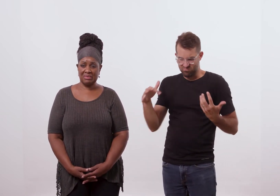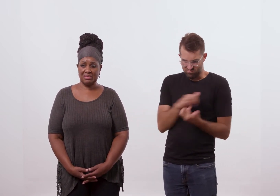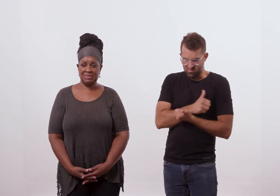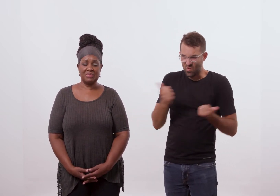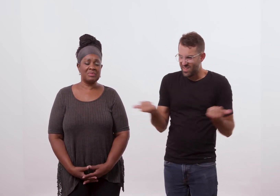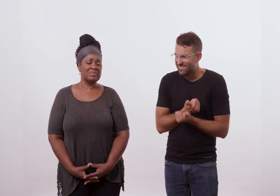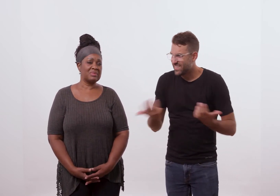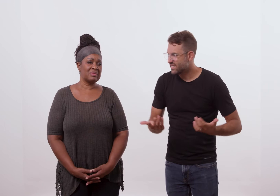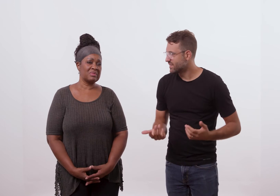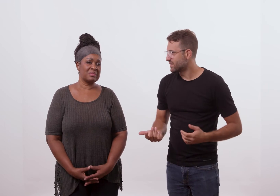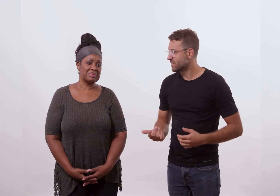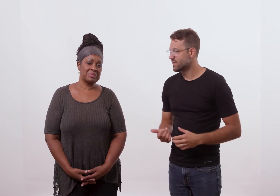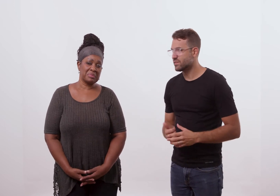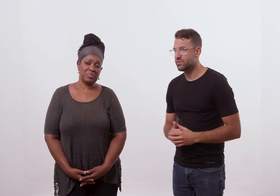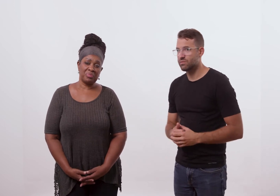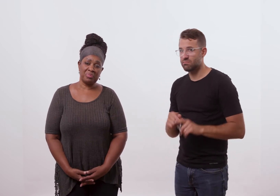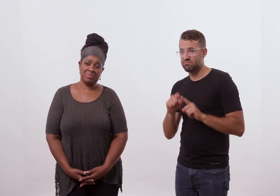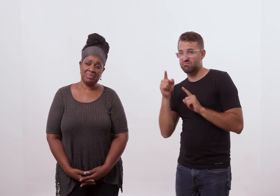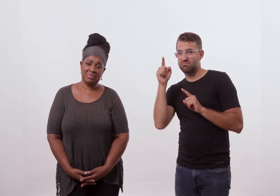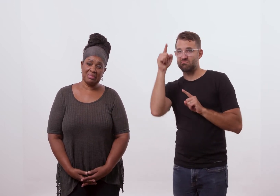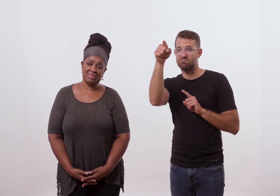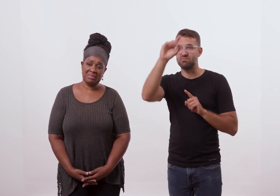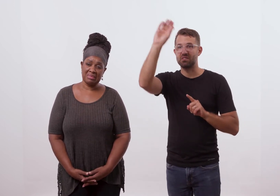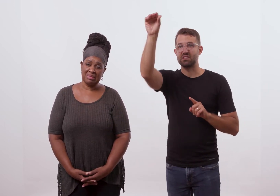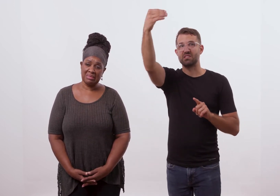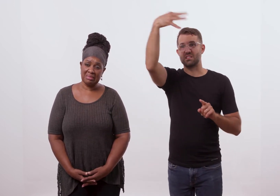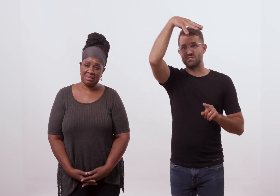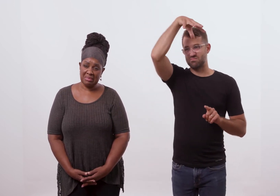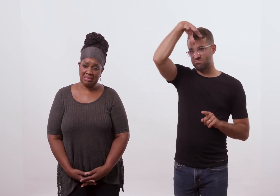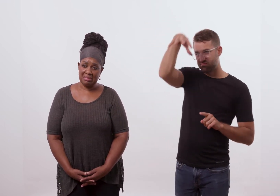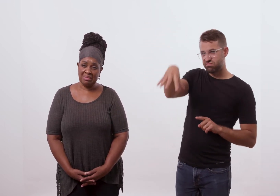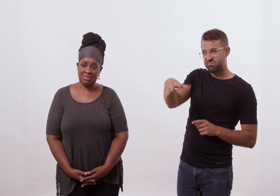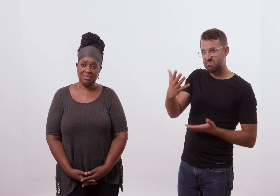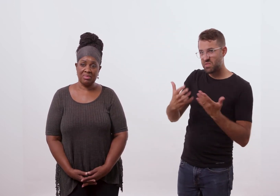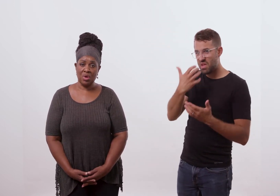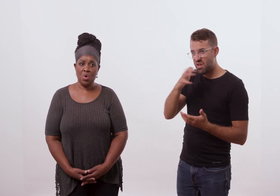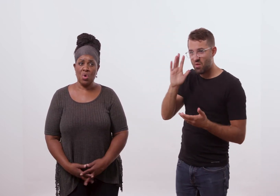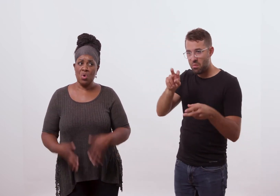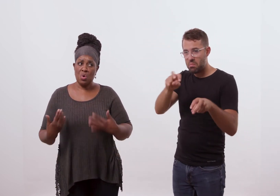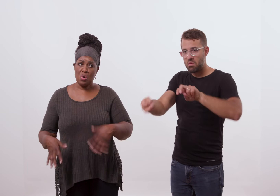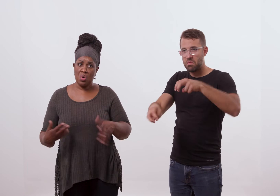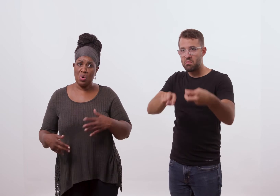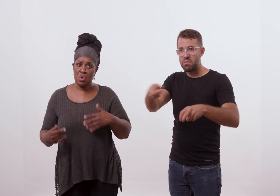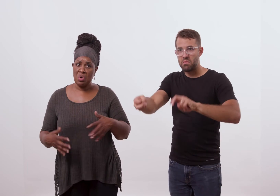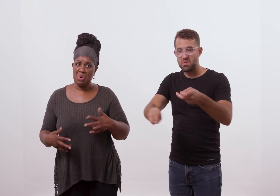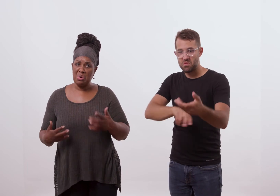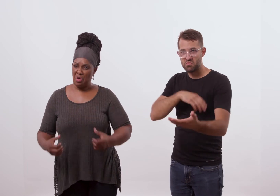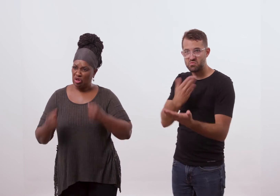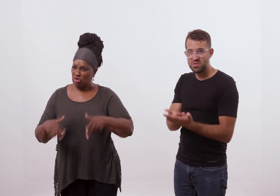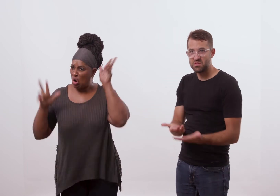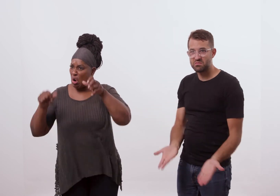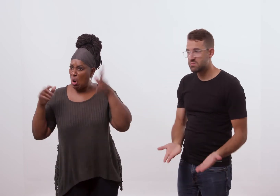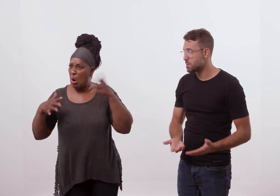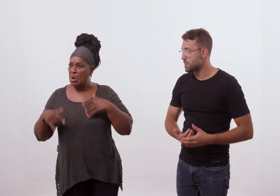sun. They could tire out or turn aside before they get here. You don't know how strong Zwoots are. Or how stupid